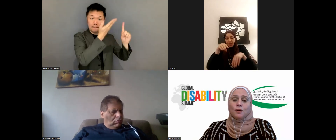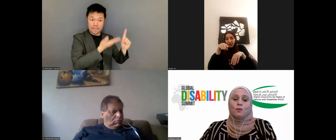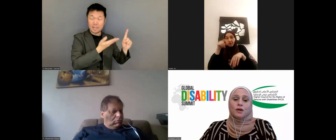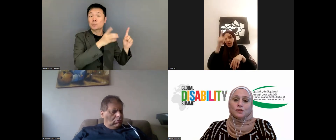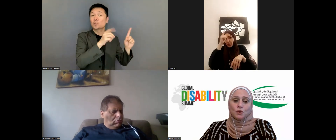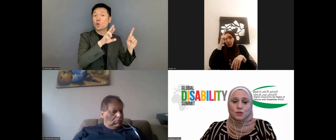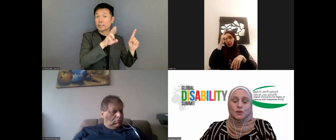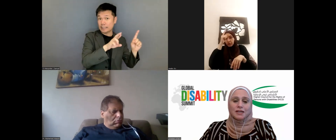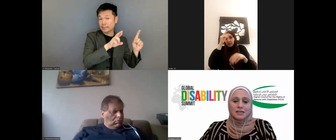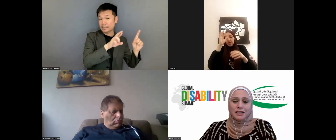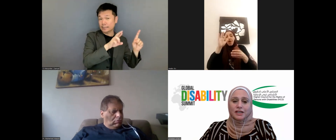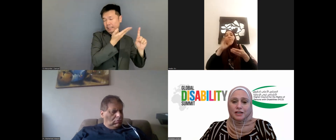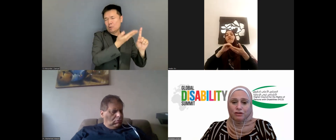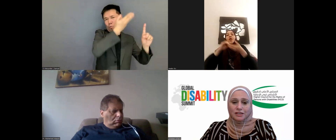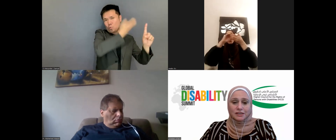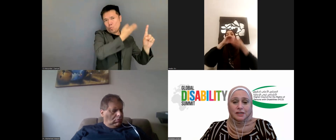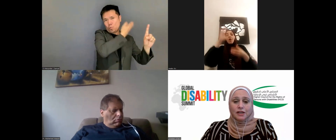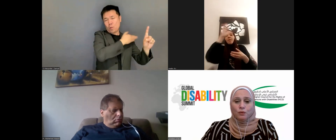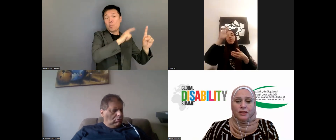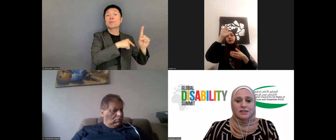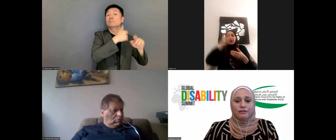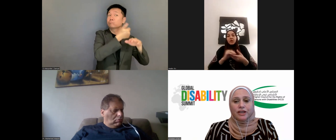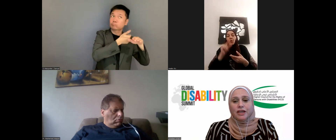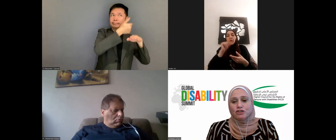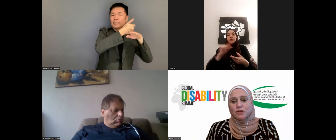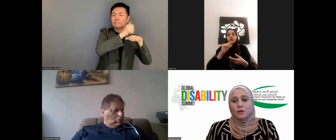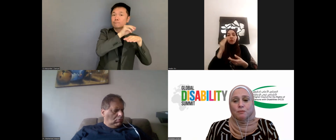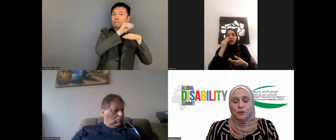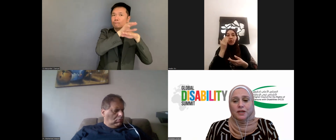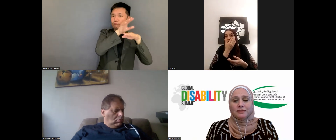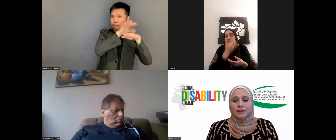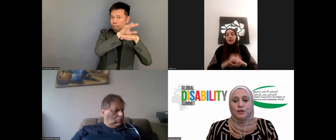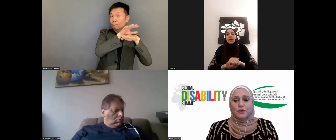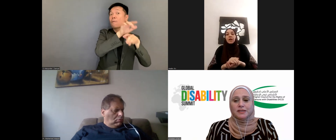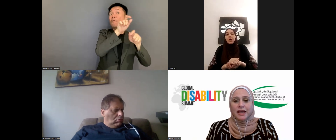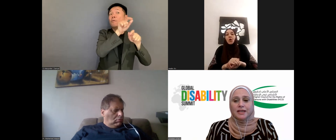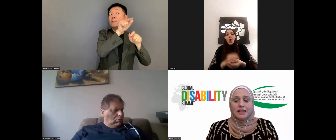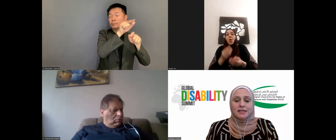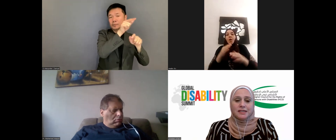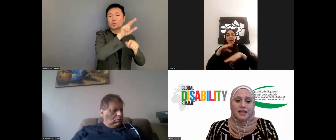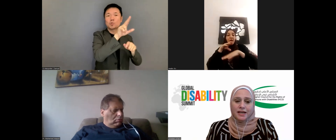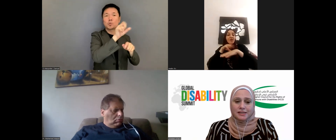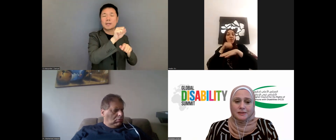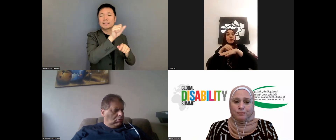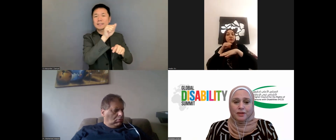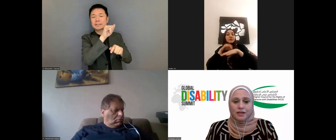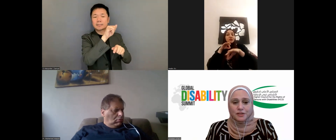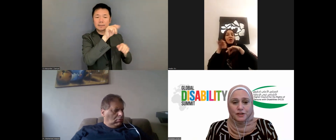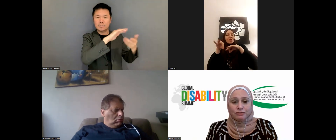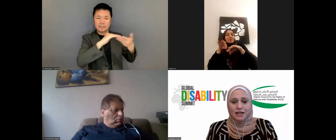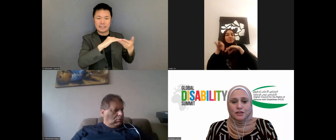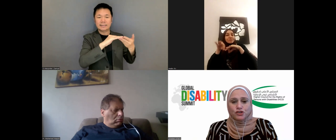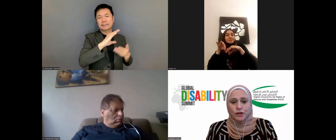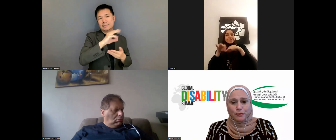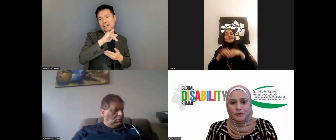Al-Azza was also a senior advisor with the civic engagement component at the USAID CIS. He